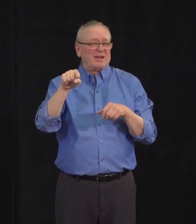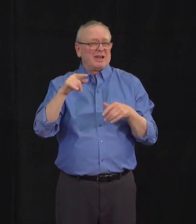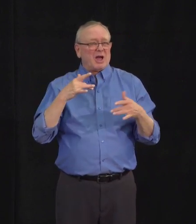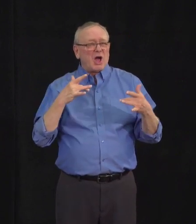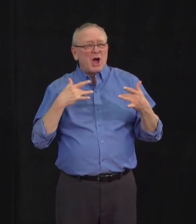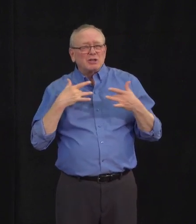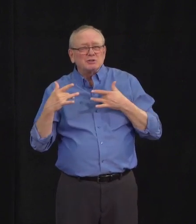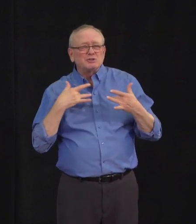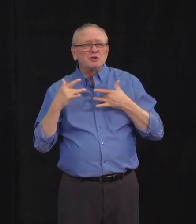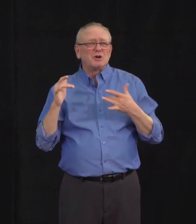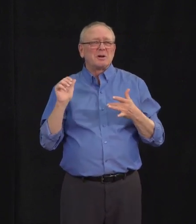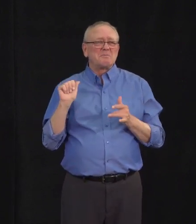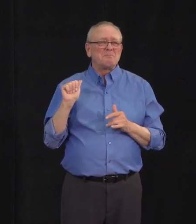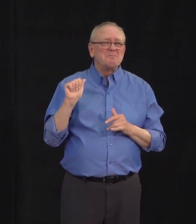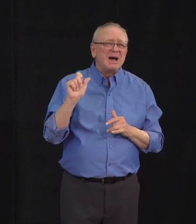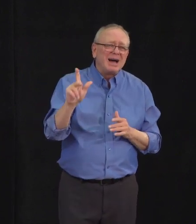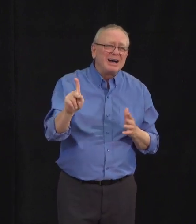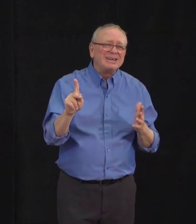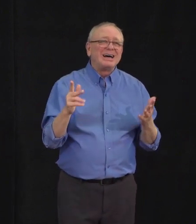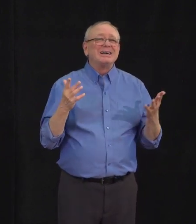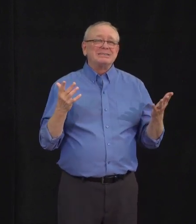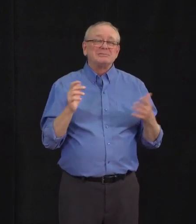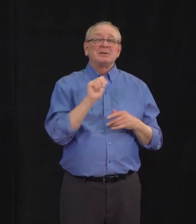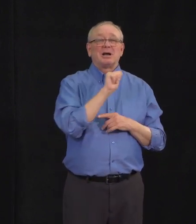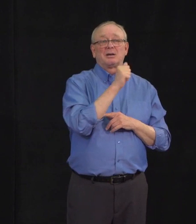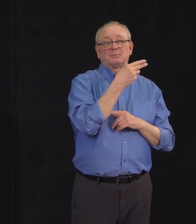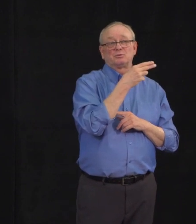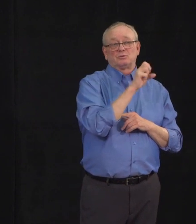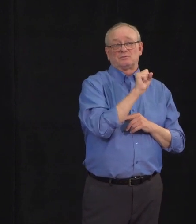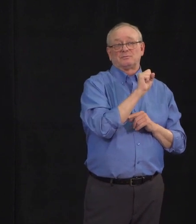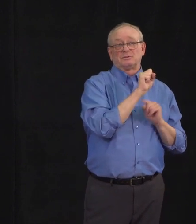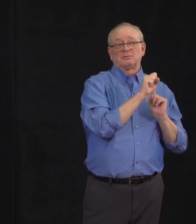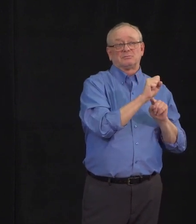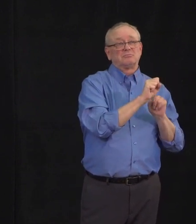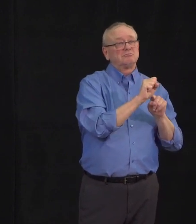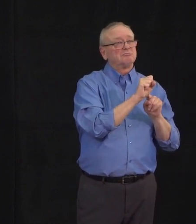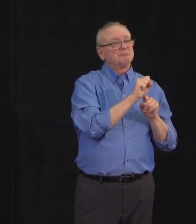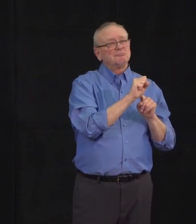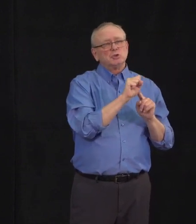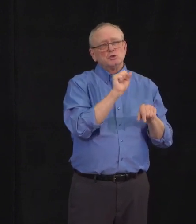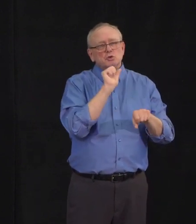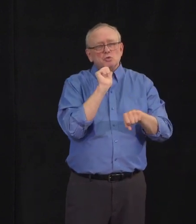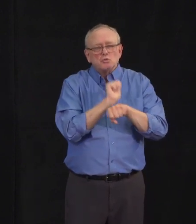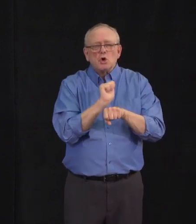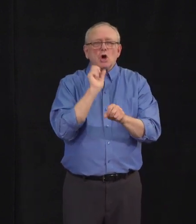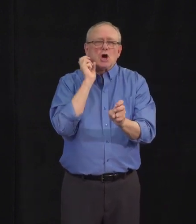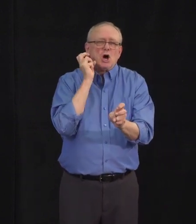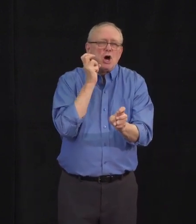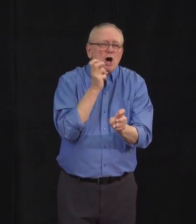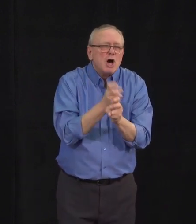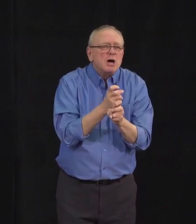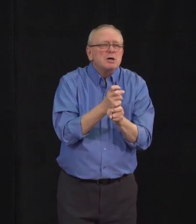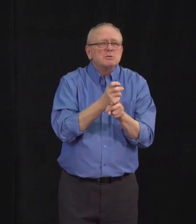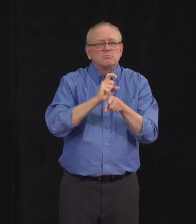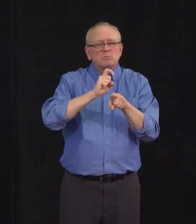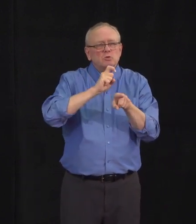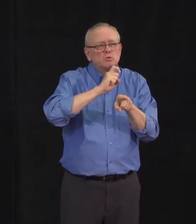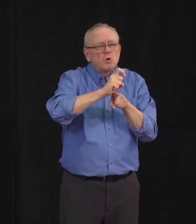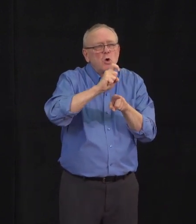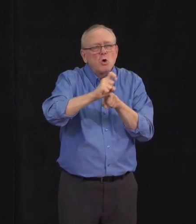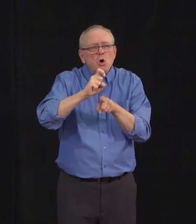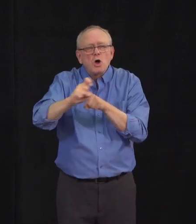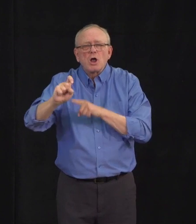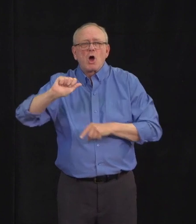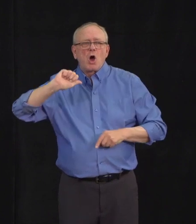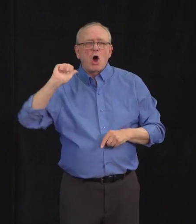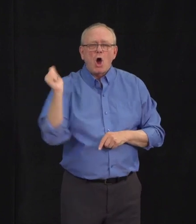say, Alberta Health Services has been working very, very hard to phone every single worker at the Cargill plant to